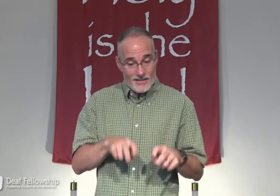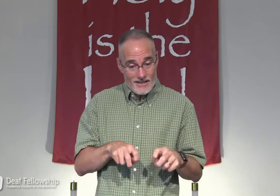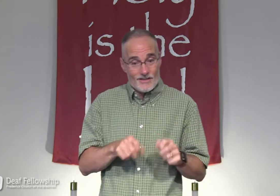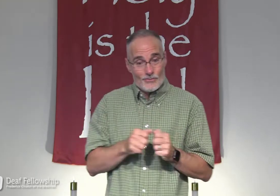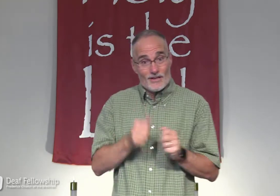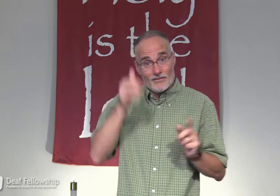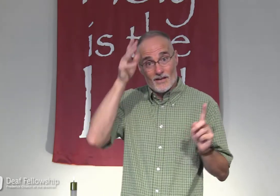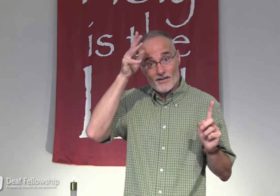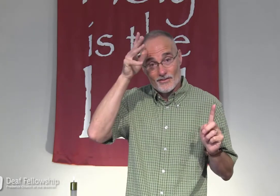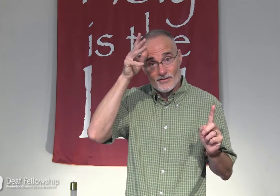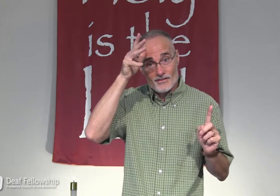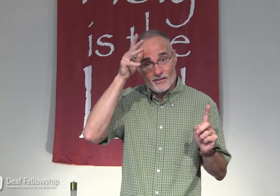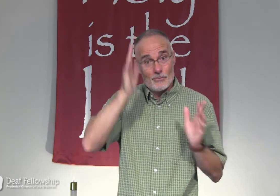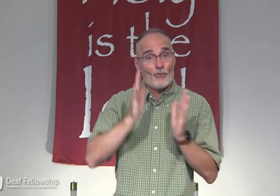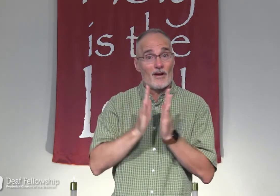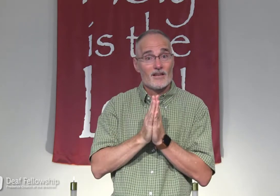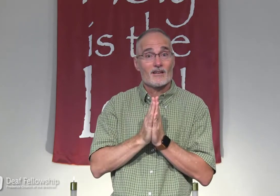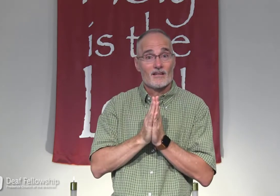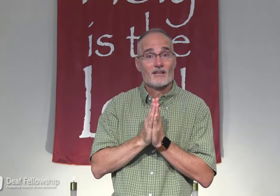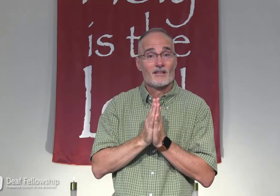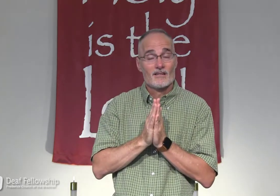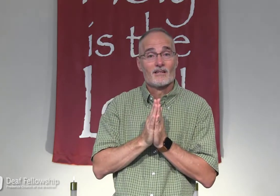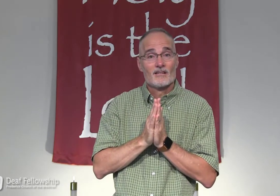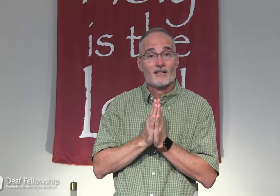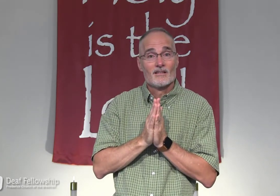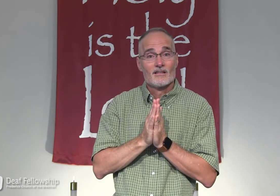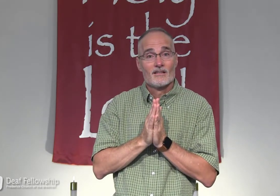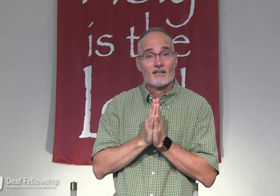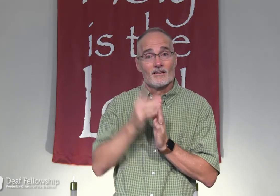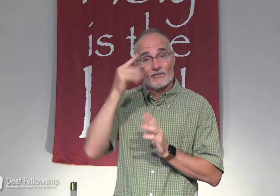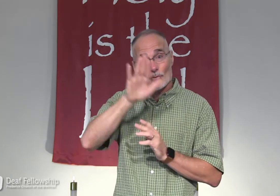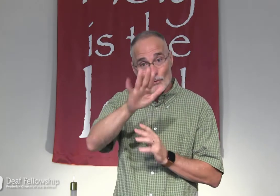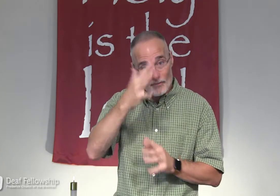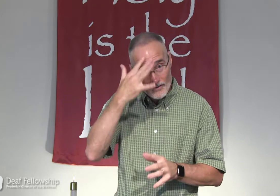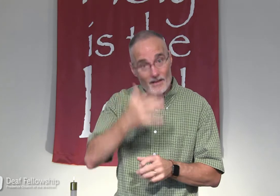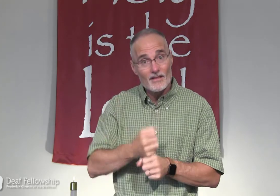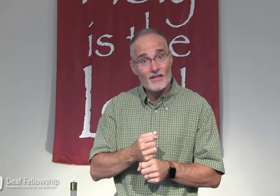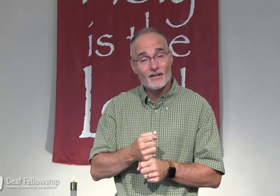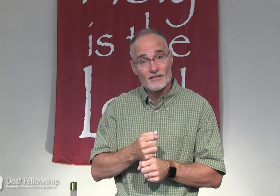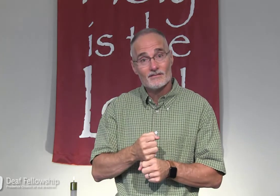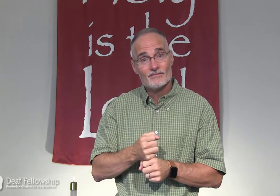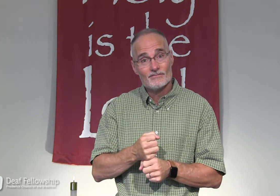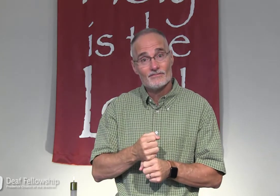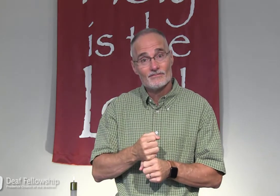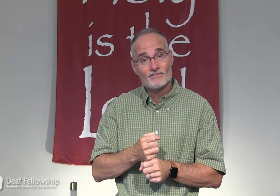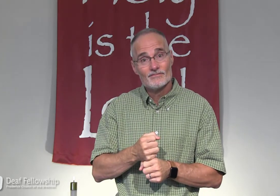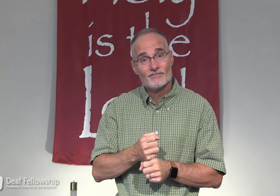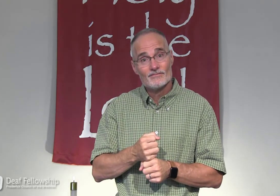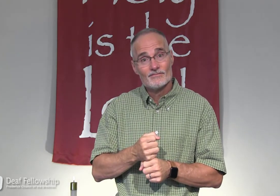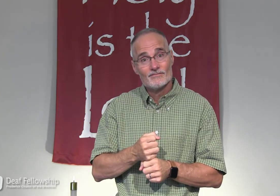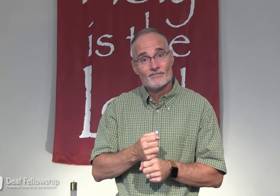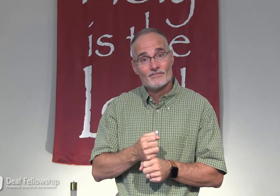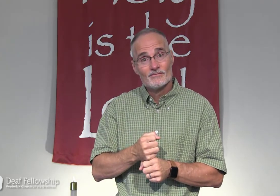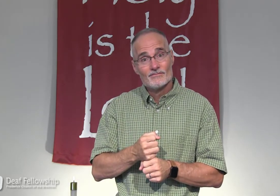Jesus right now, seated at the right hand of the Father, praying for your faith.